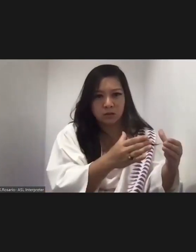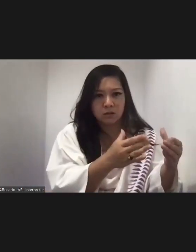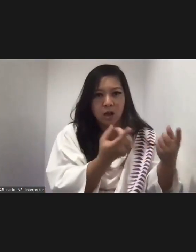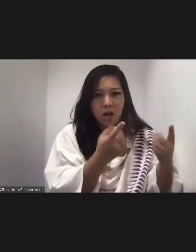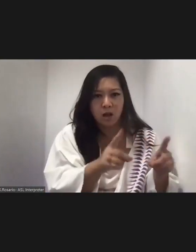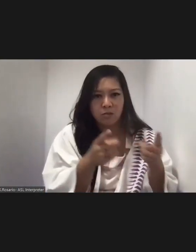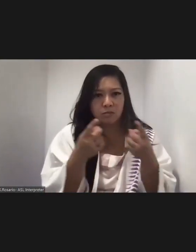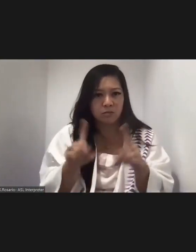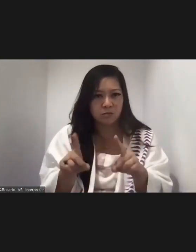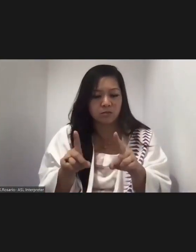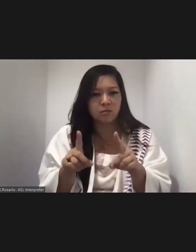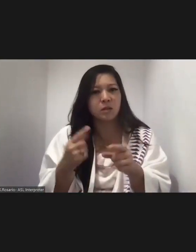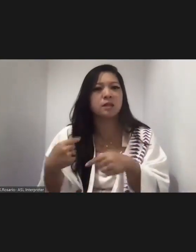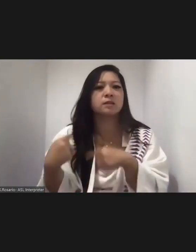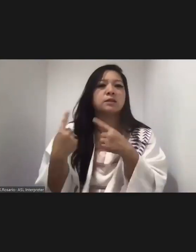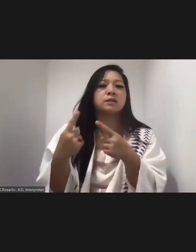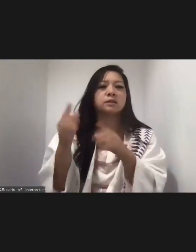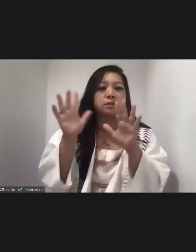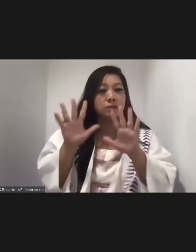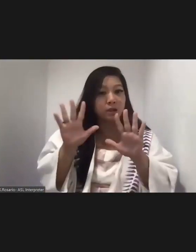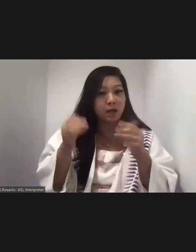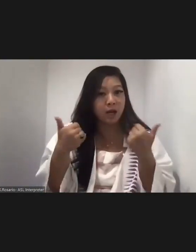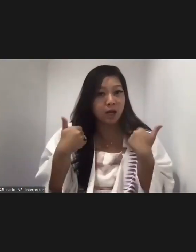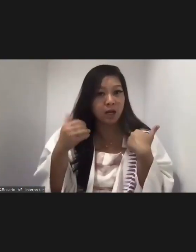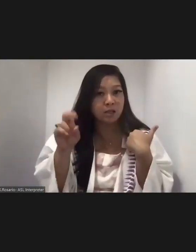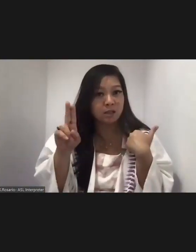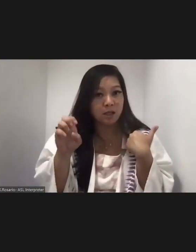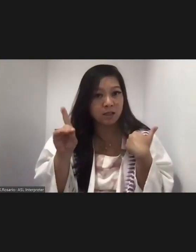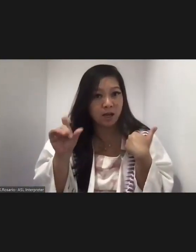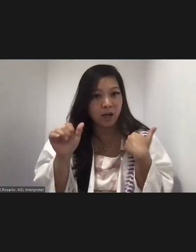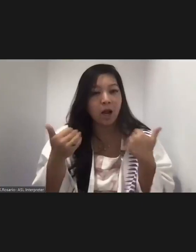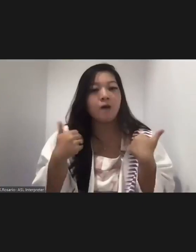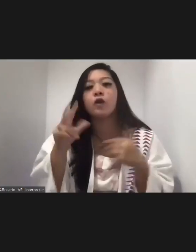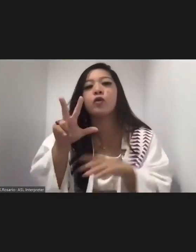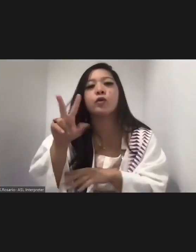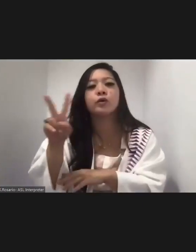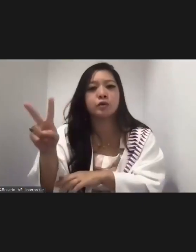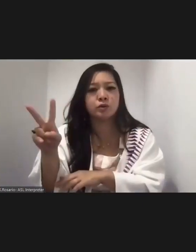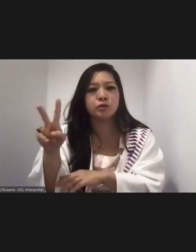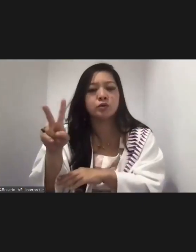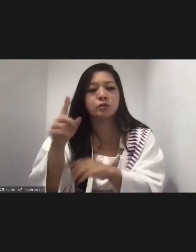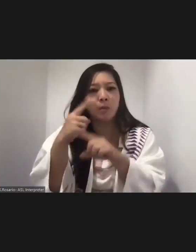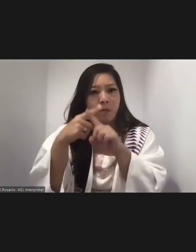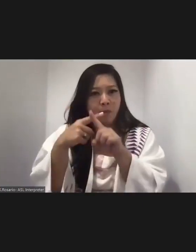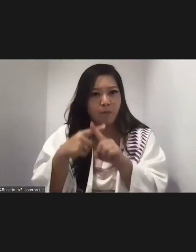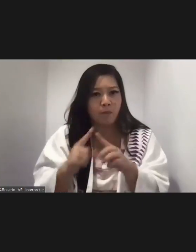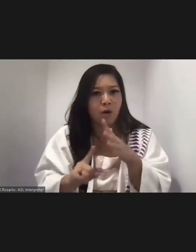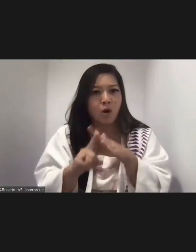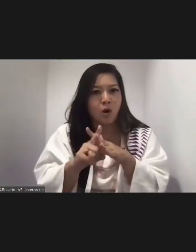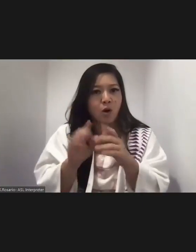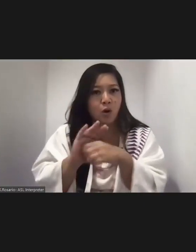Since Sunday, we have reported 32 confirmed cases of COVID-19,